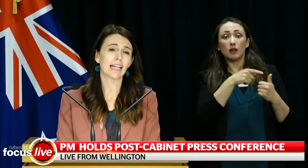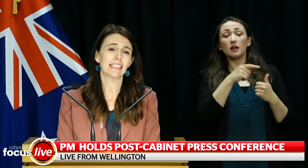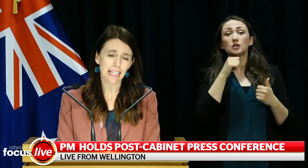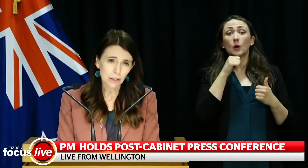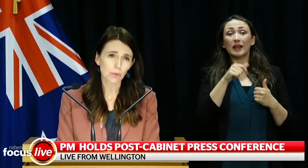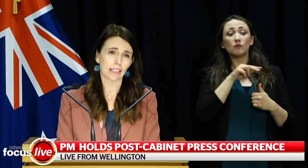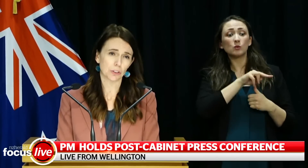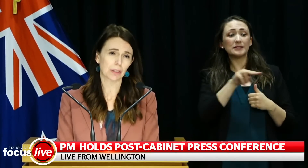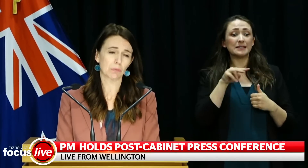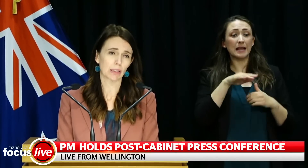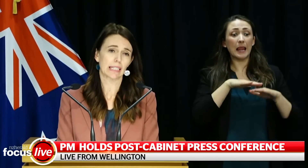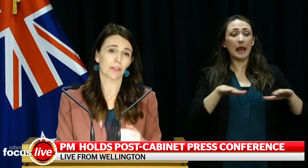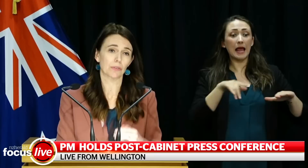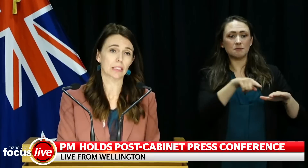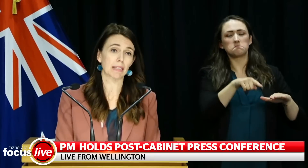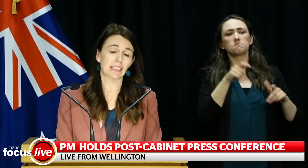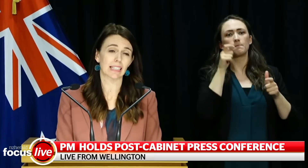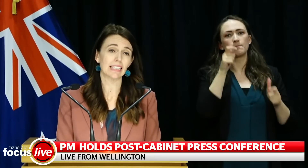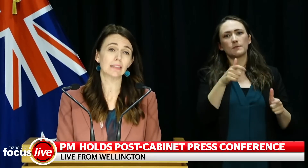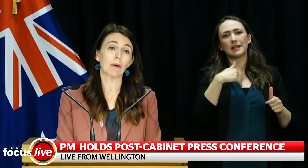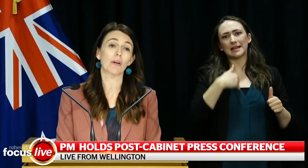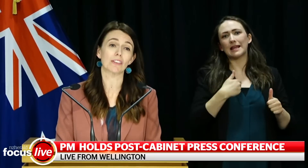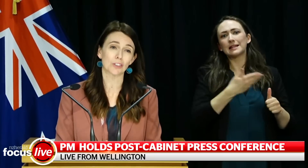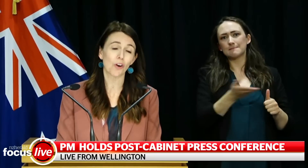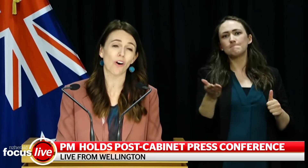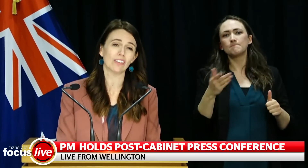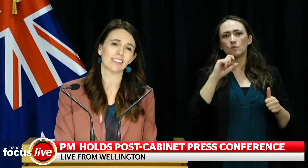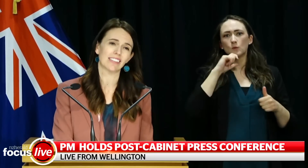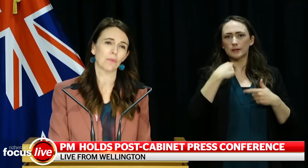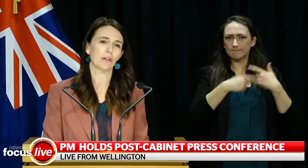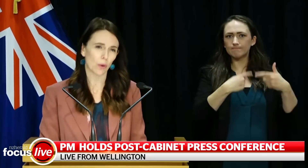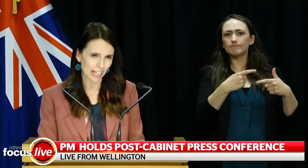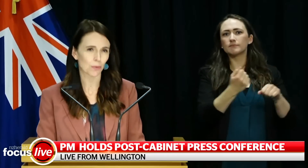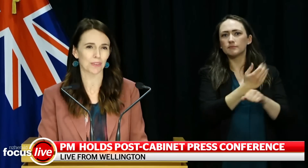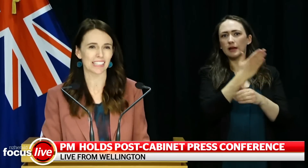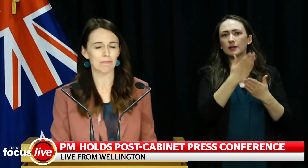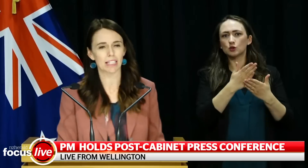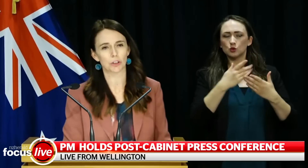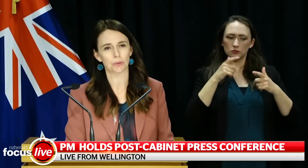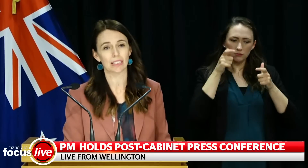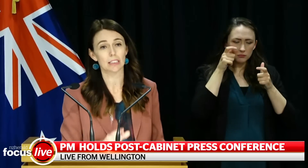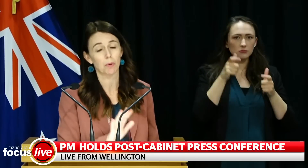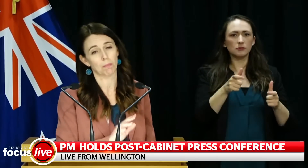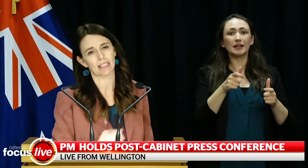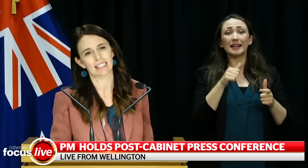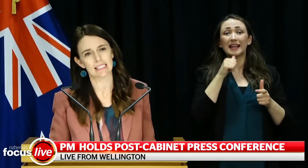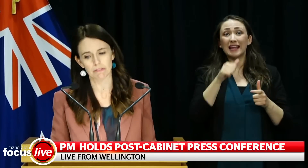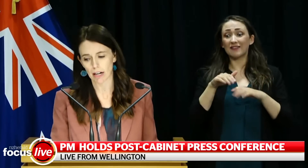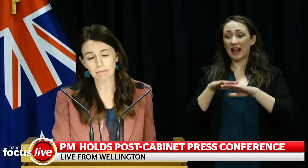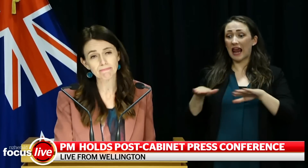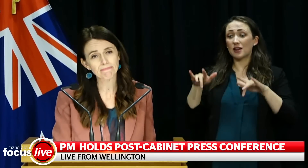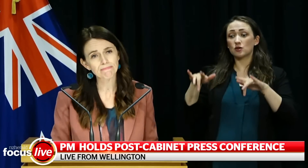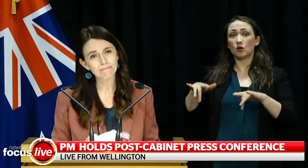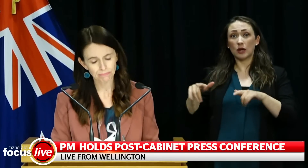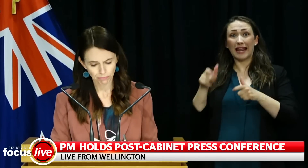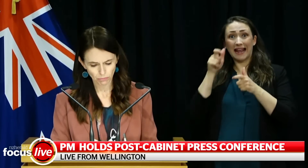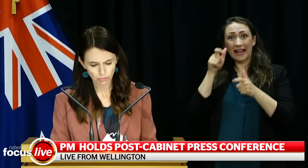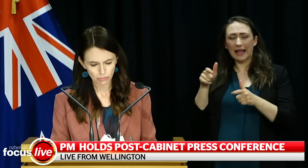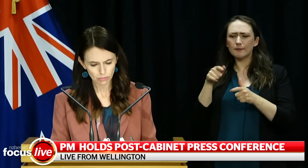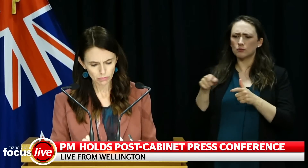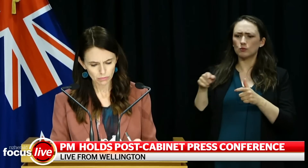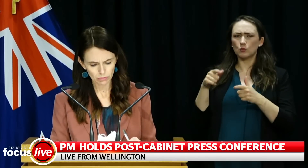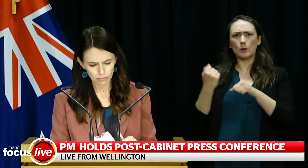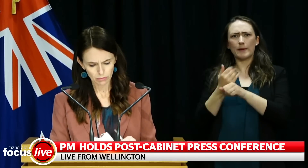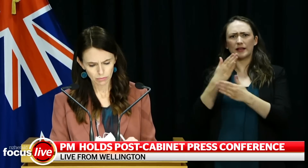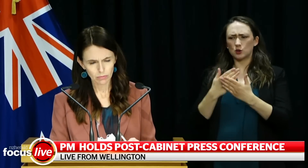value, is equally treated with the care and respect it needs, but where it's not, that we equally make sure that it's properly classified. Can you commit